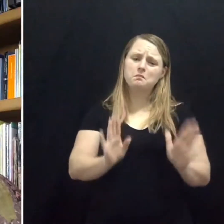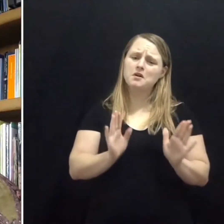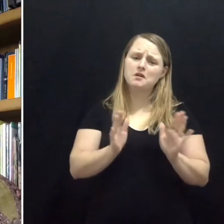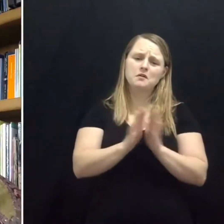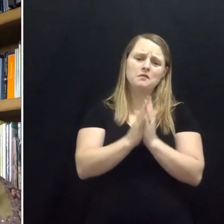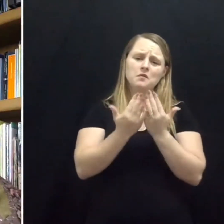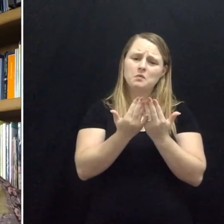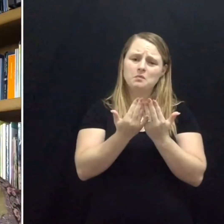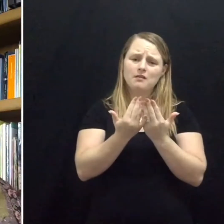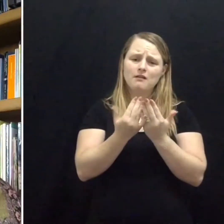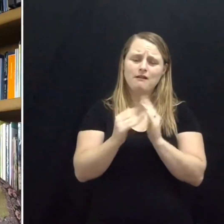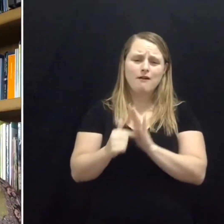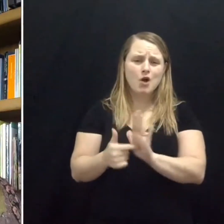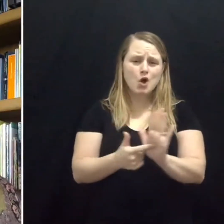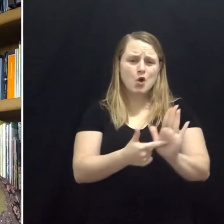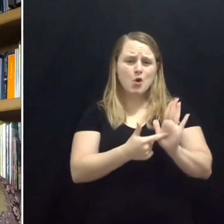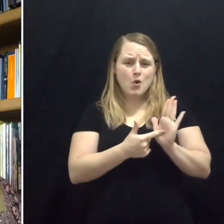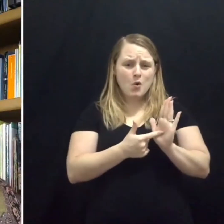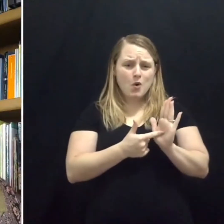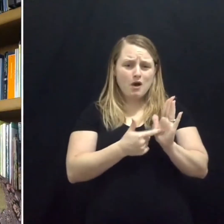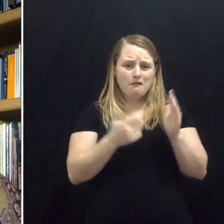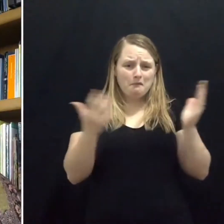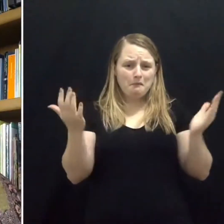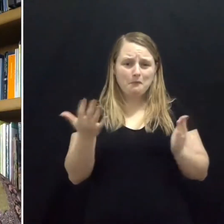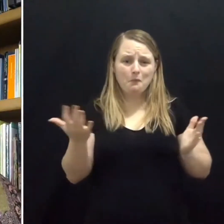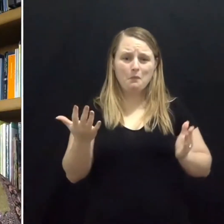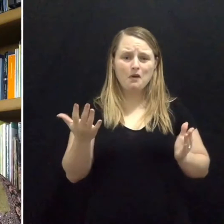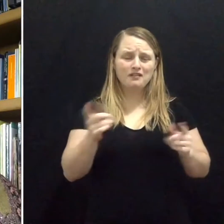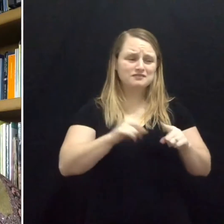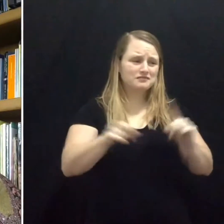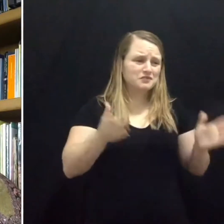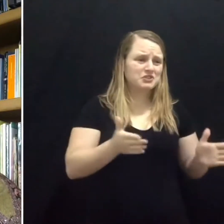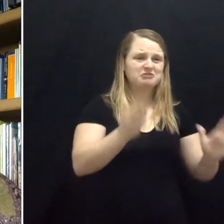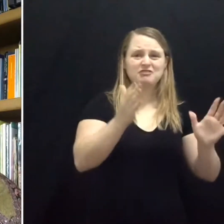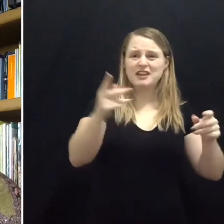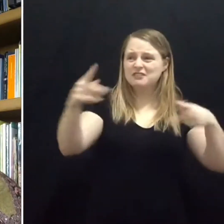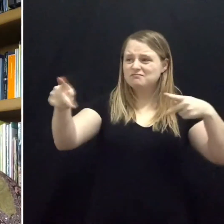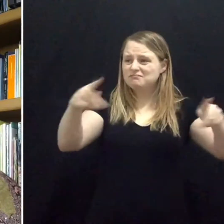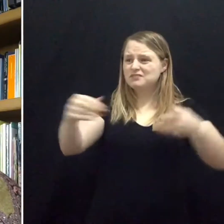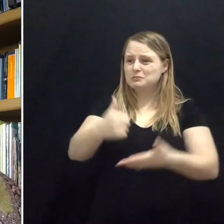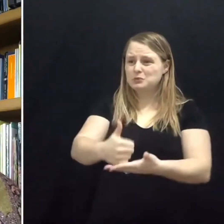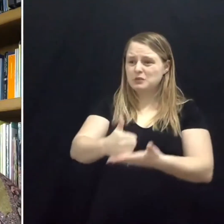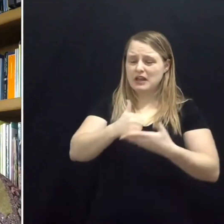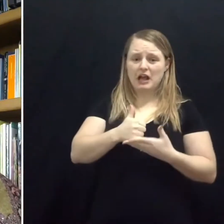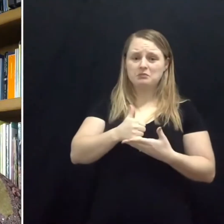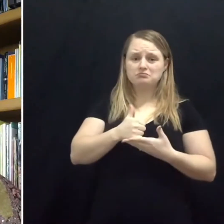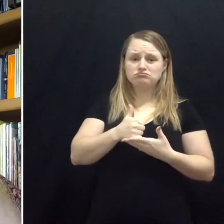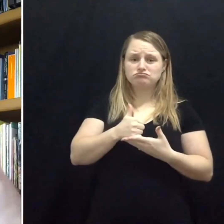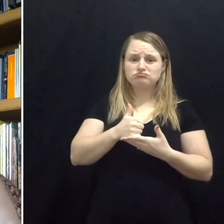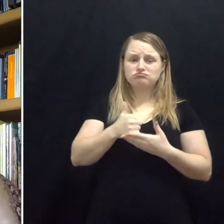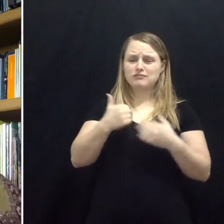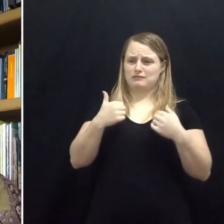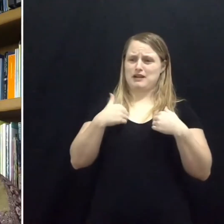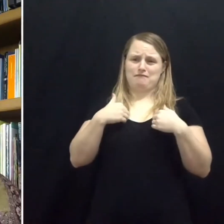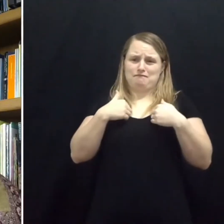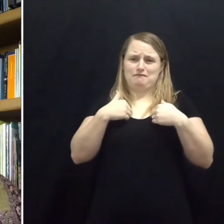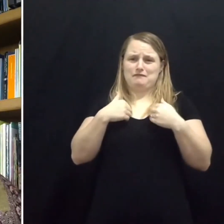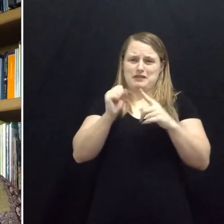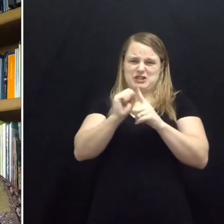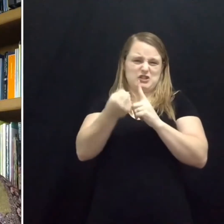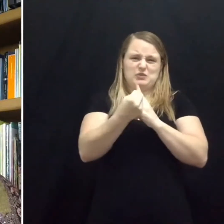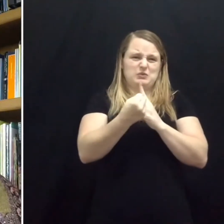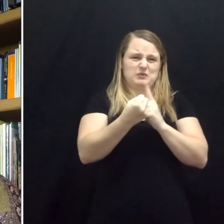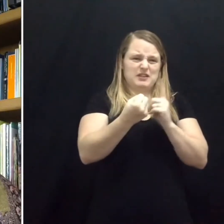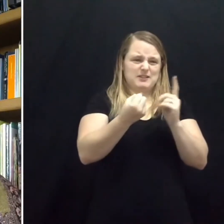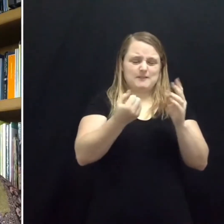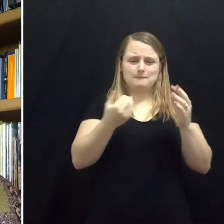What a wonderful book to show us different ways that people can help us and help us work through the storms that come